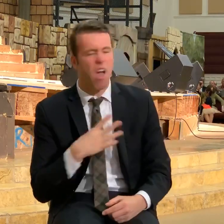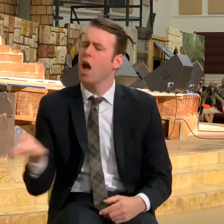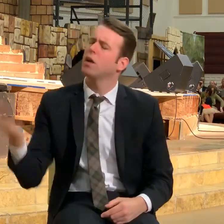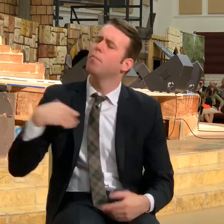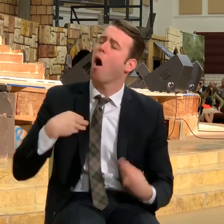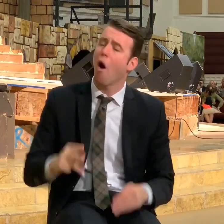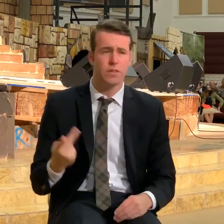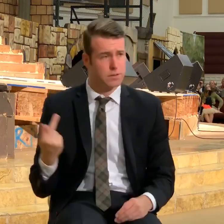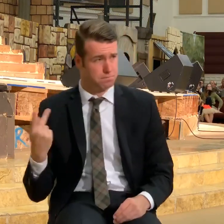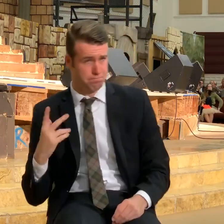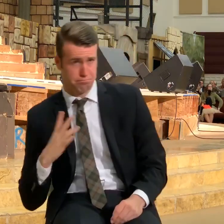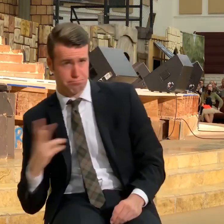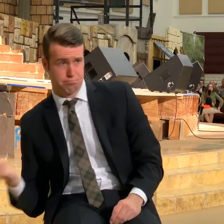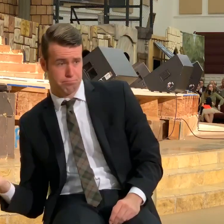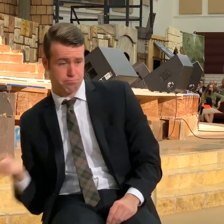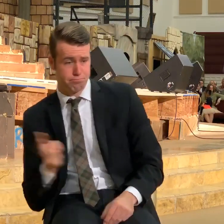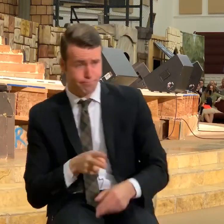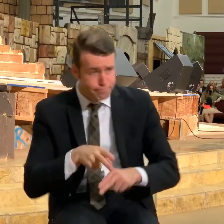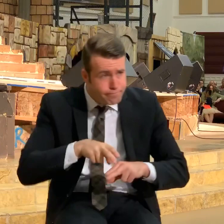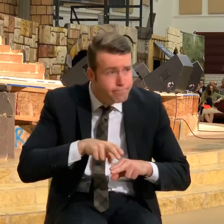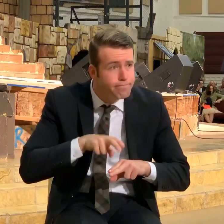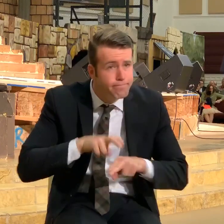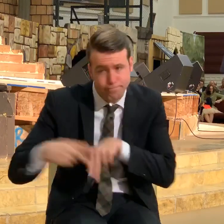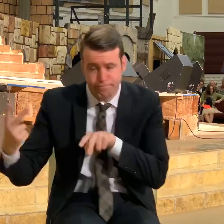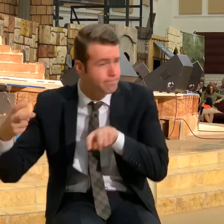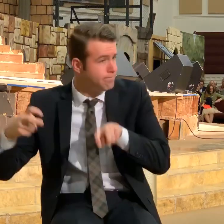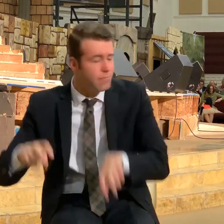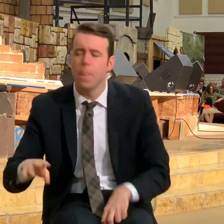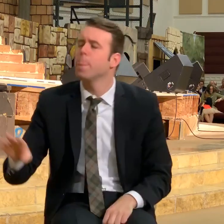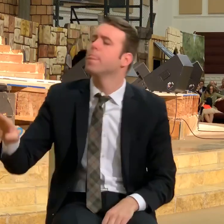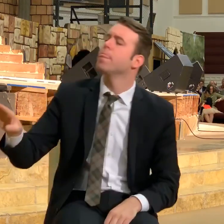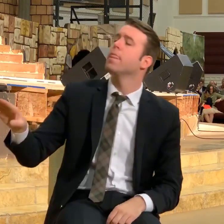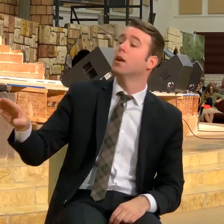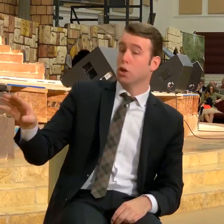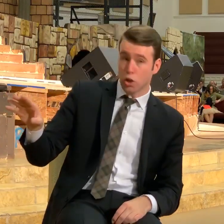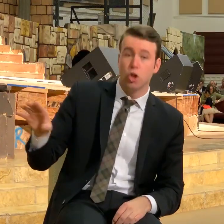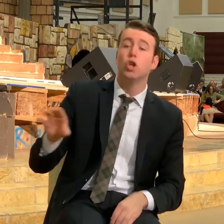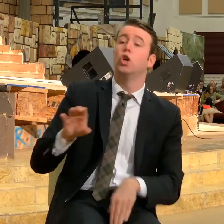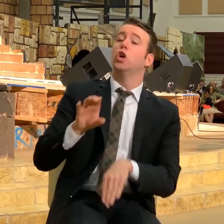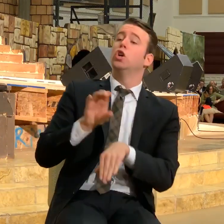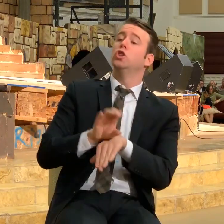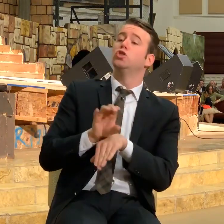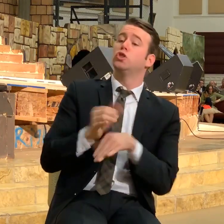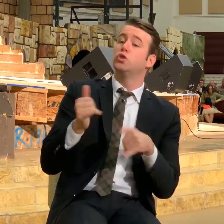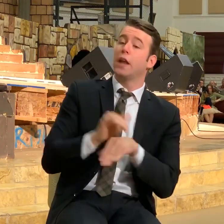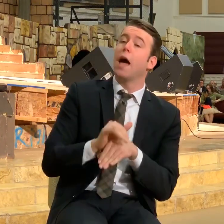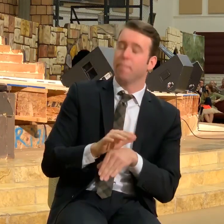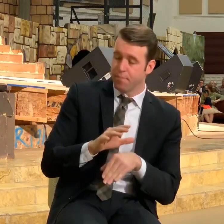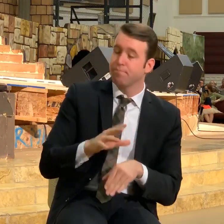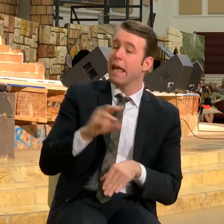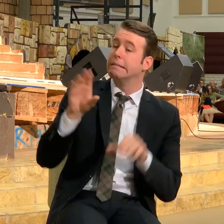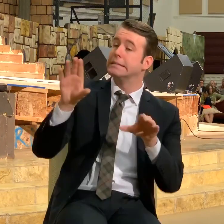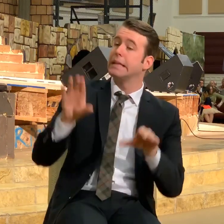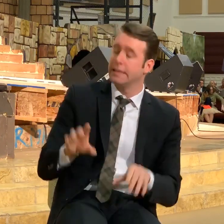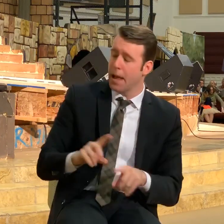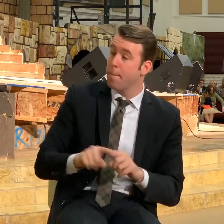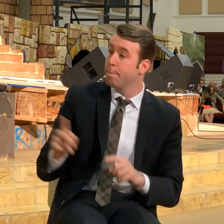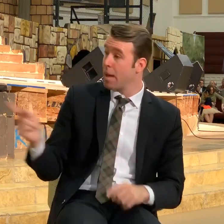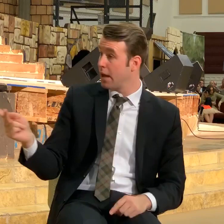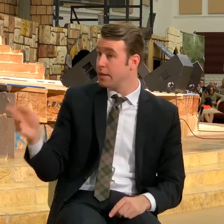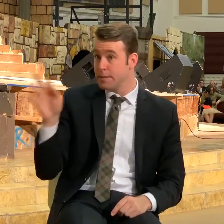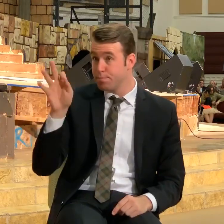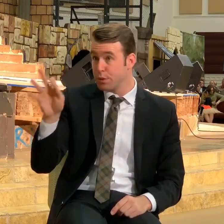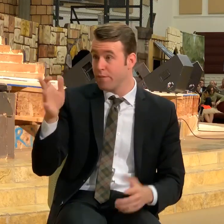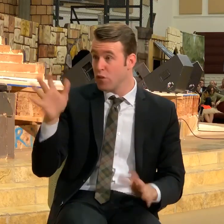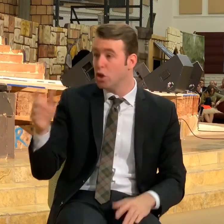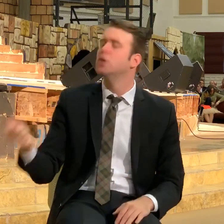office. So we went to the office. He said, hey, we're going to have church tonight and Sunday. But he said, when you're done